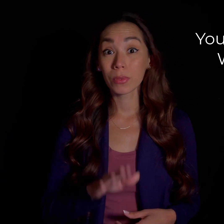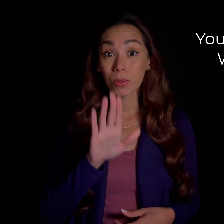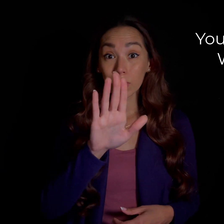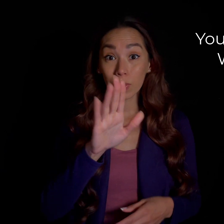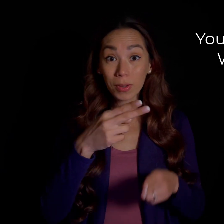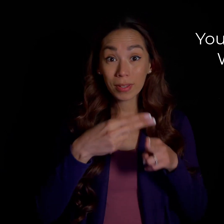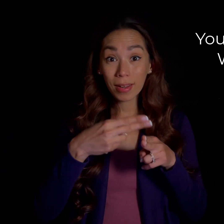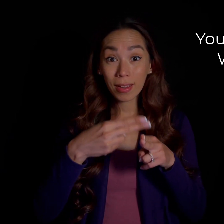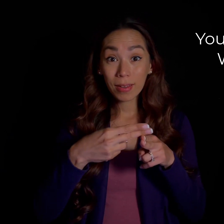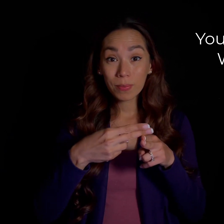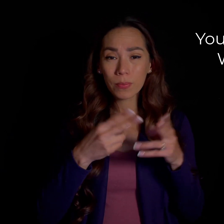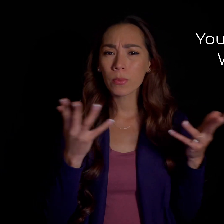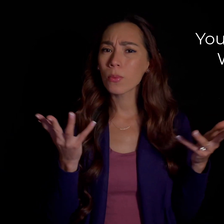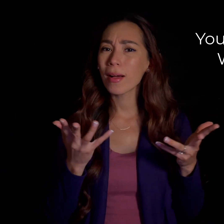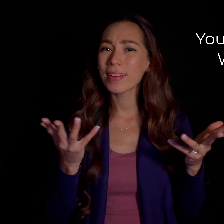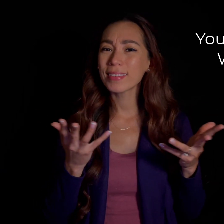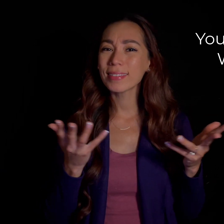Your name what?